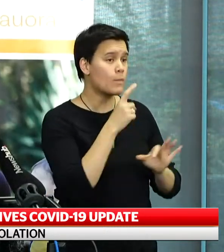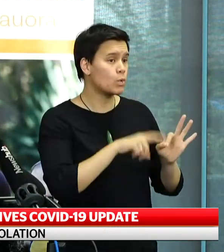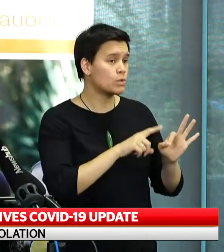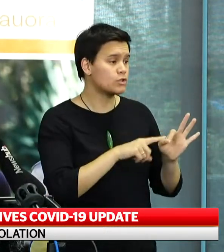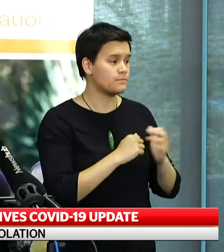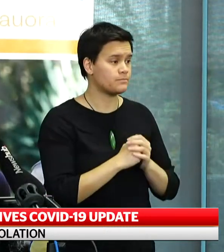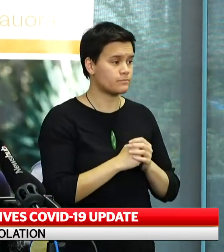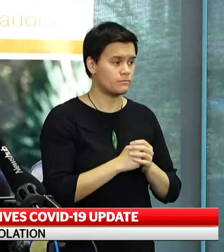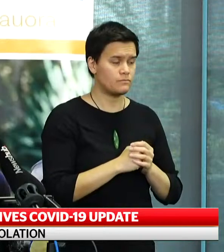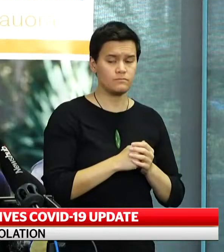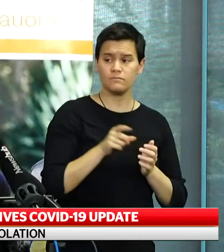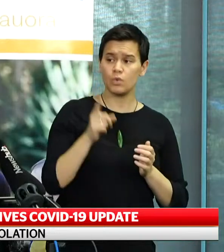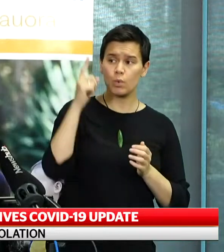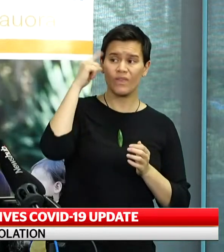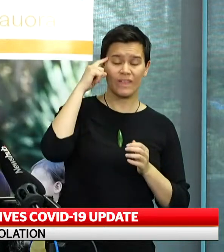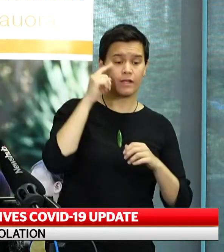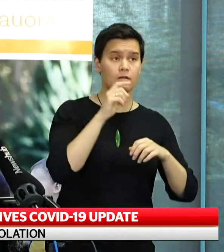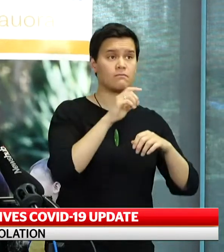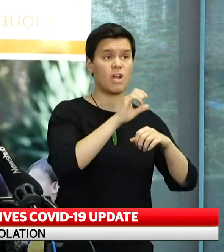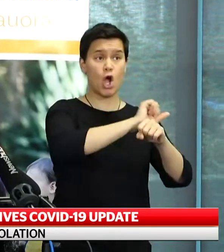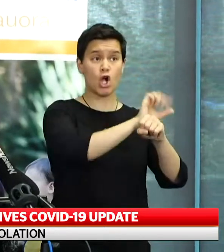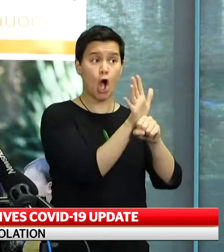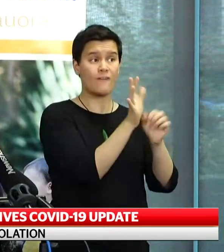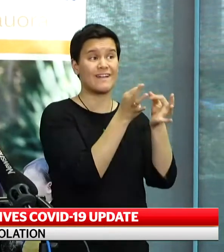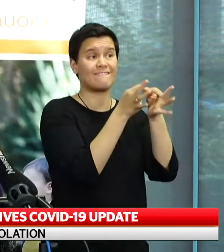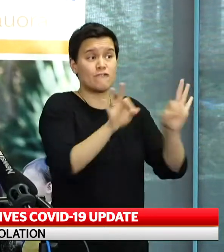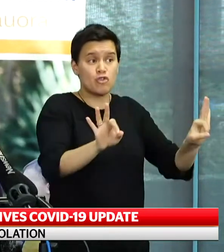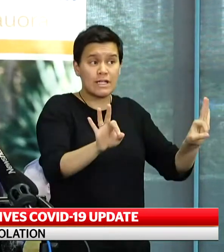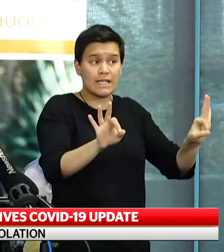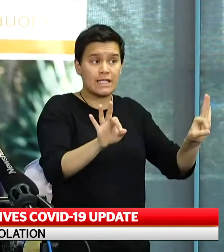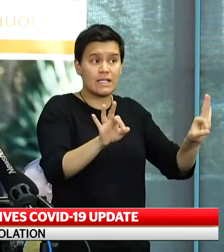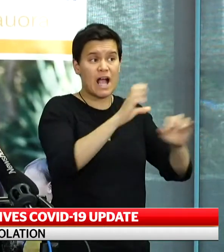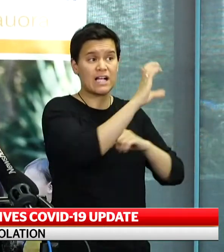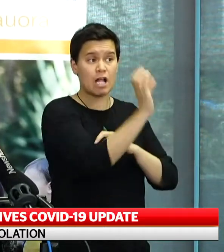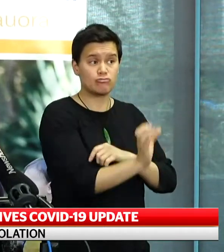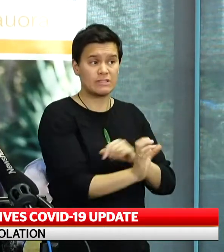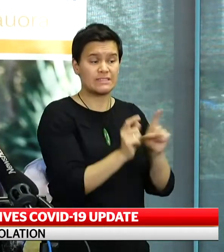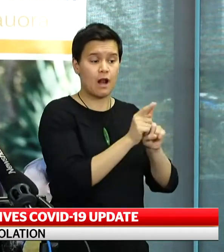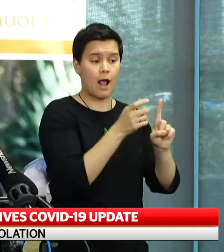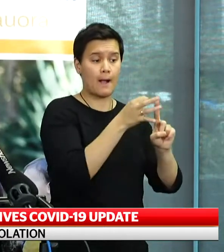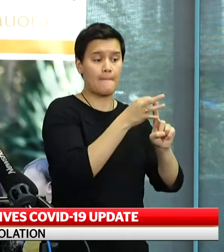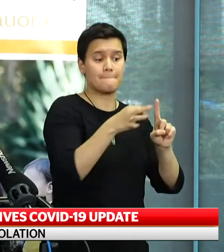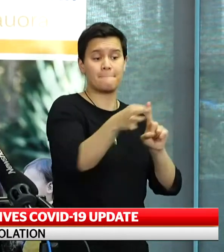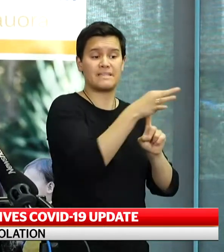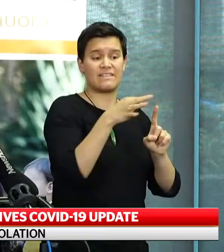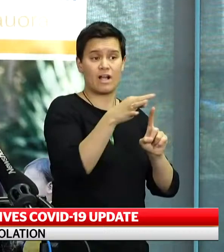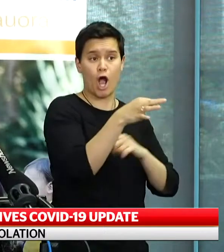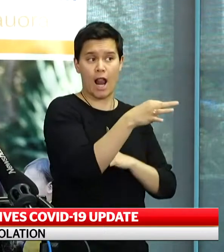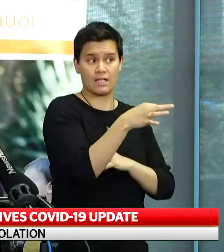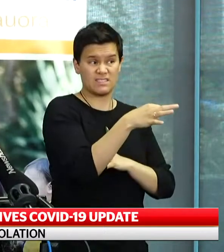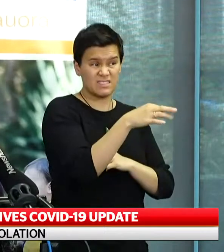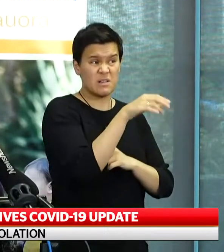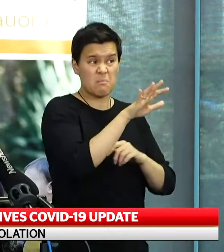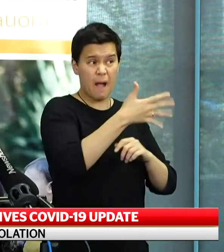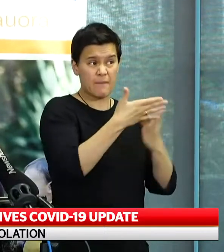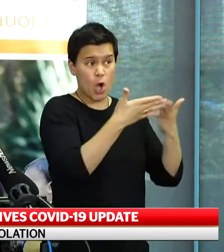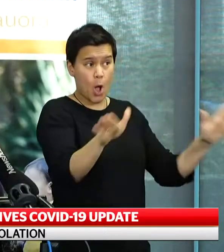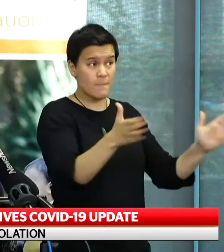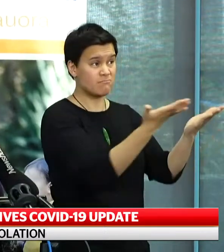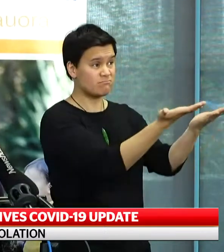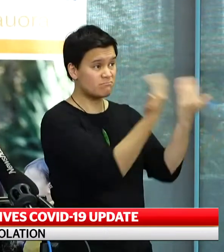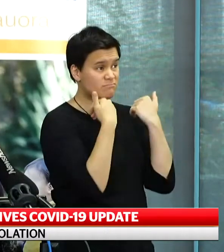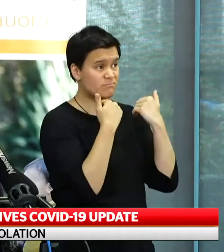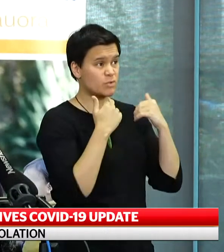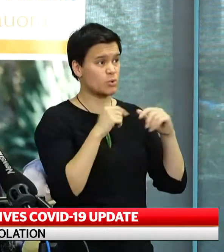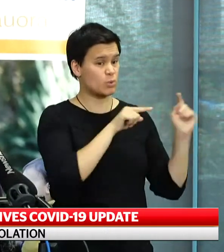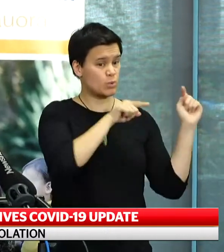in RSC workers from COVID-free Pacific countries to work in our horticulture and viticulture sectors? Well, it's not